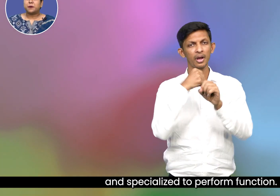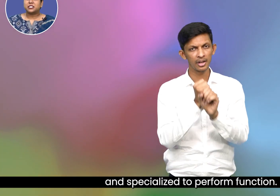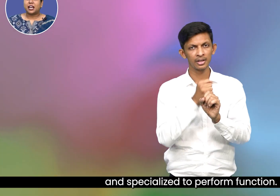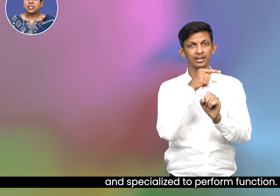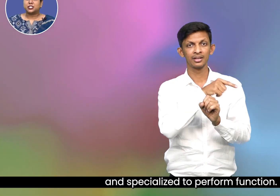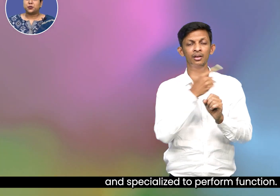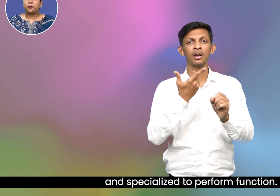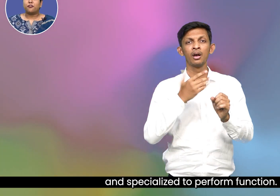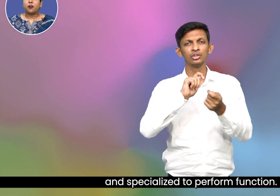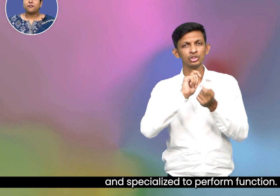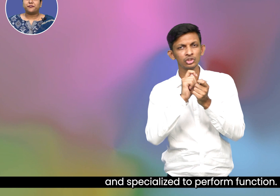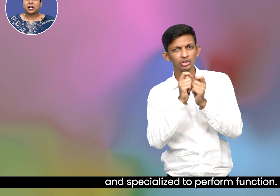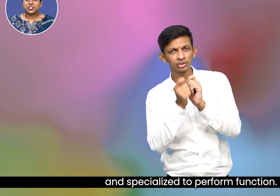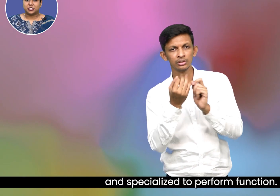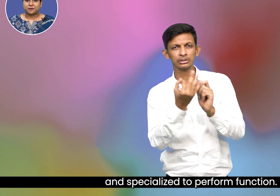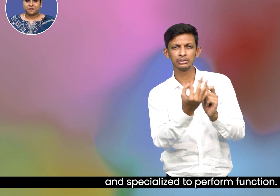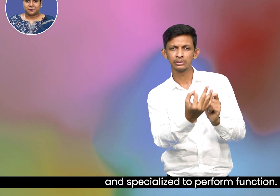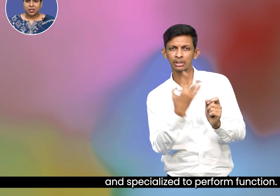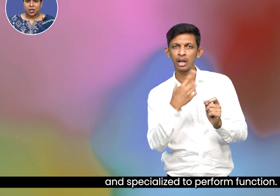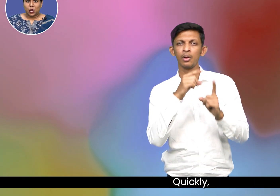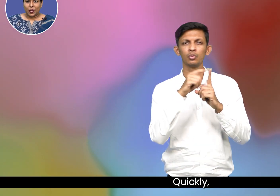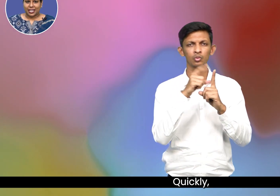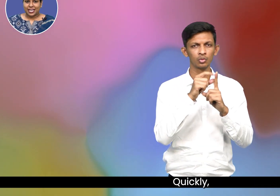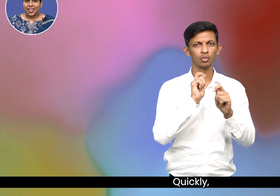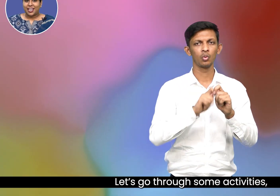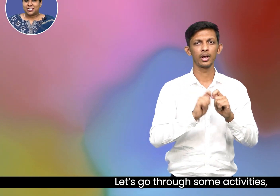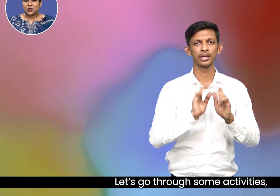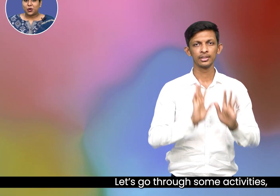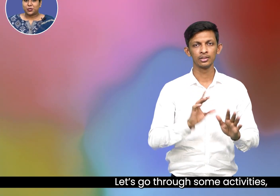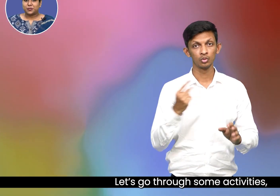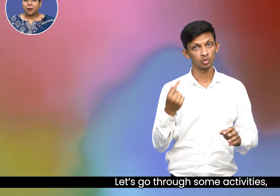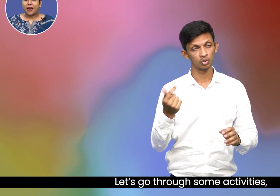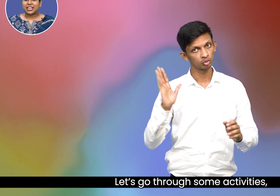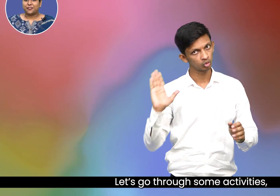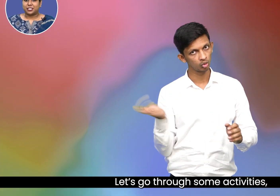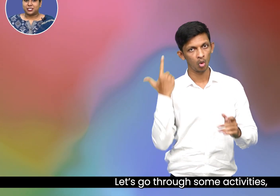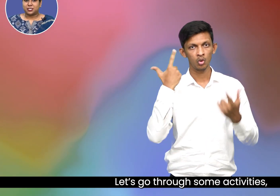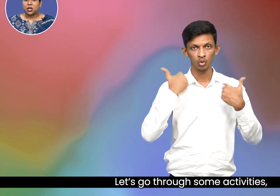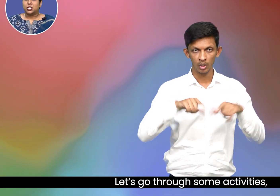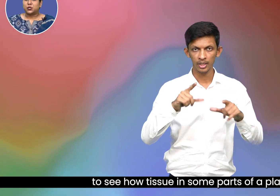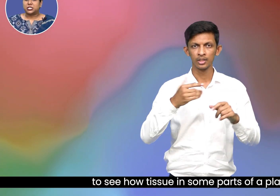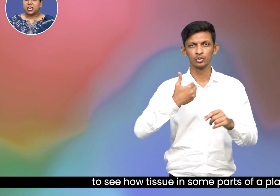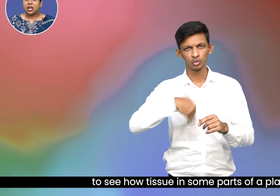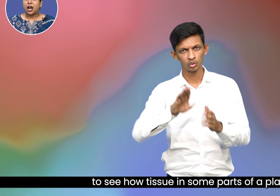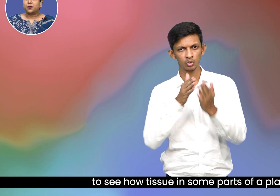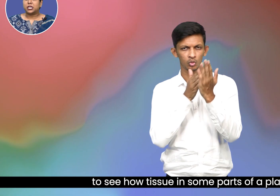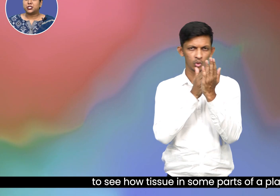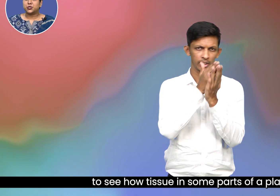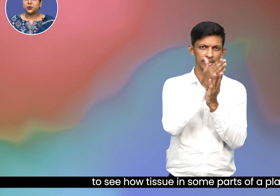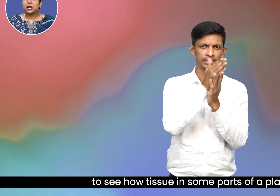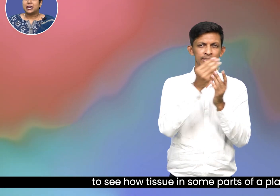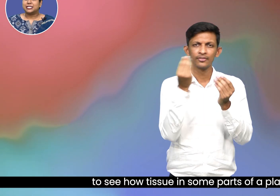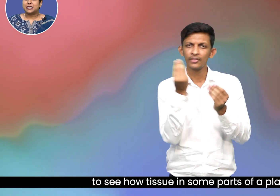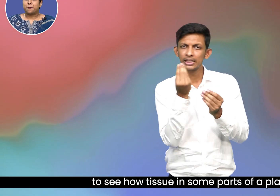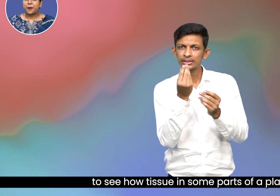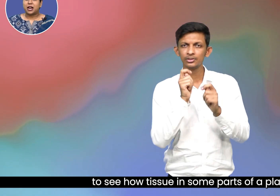and specialized to perform function. Quickly, let's go through some activities to see how